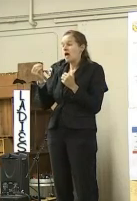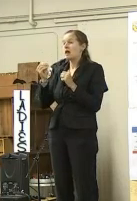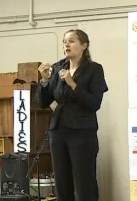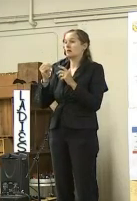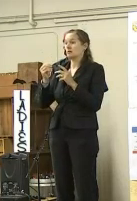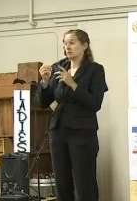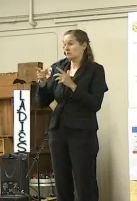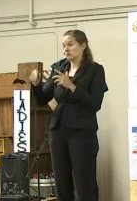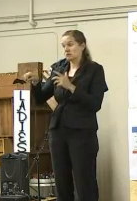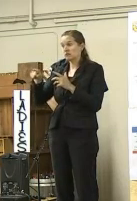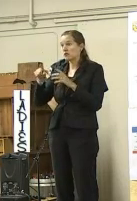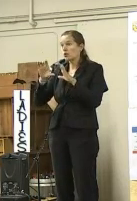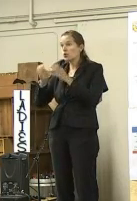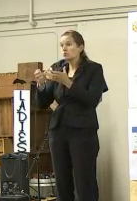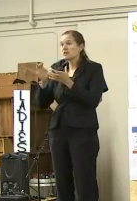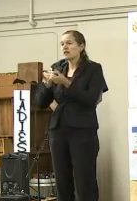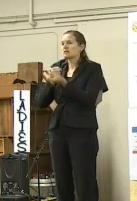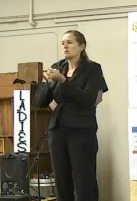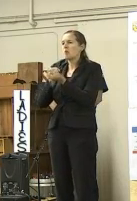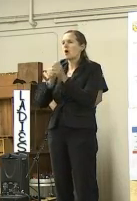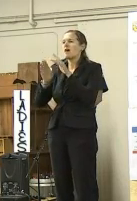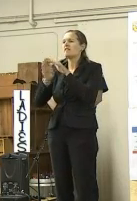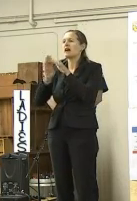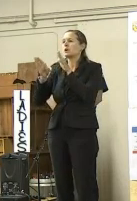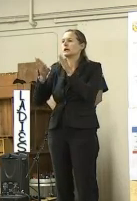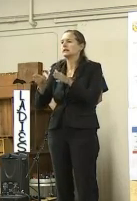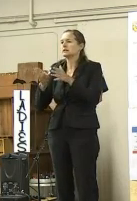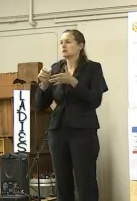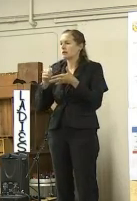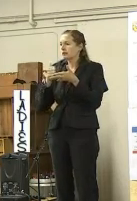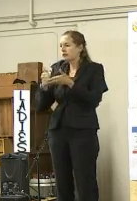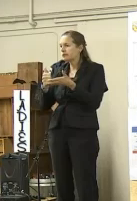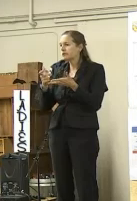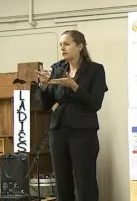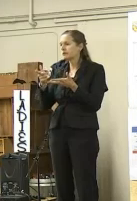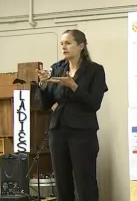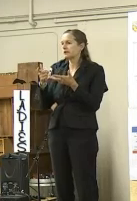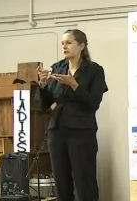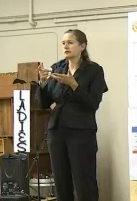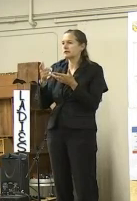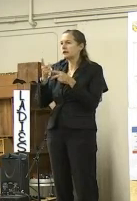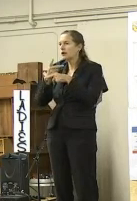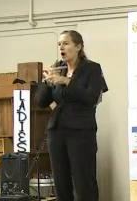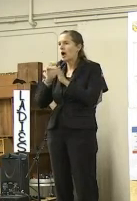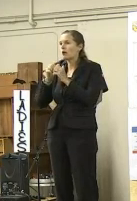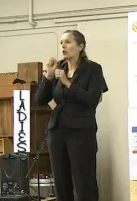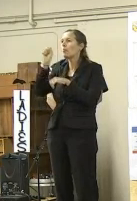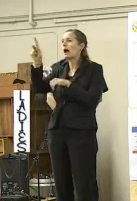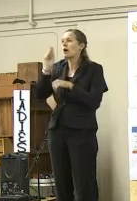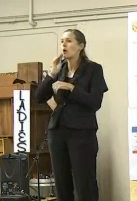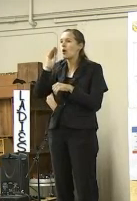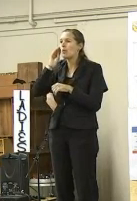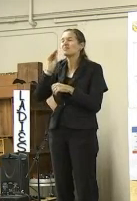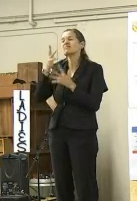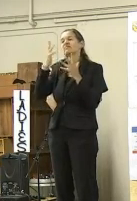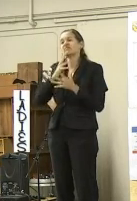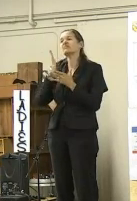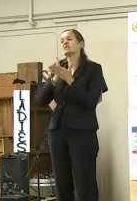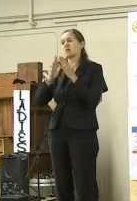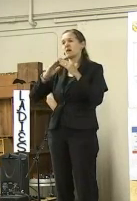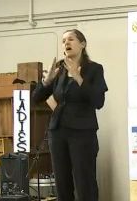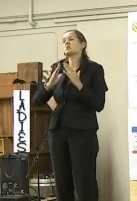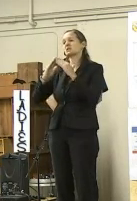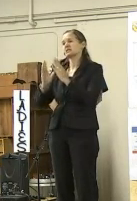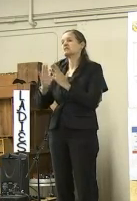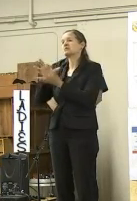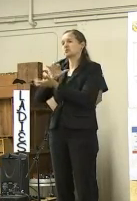evacuees, our communities, to provide them help for getting back into their homes. Unfortunately, homes were destroyed in this fire,